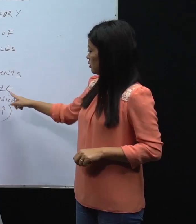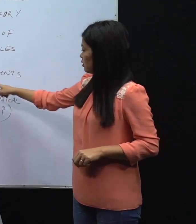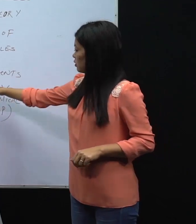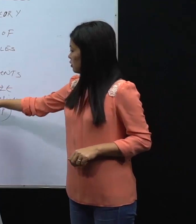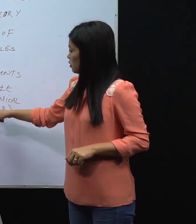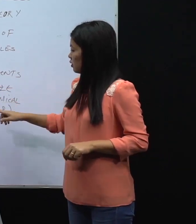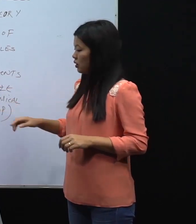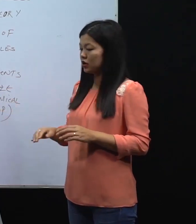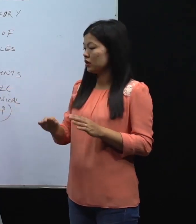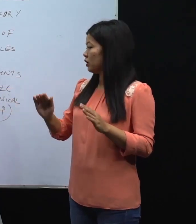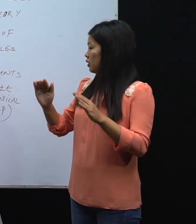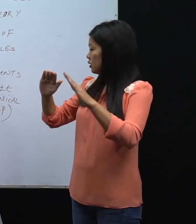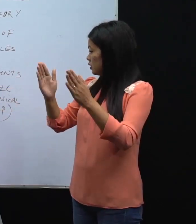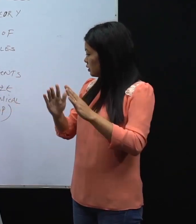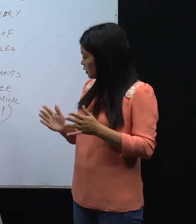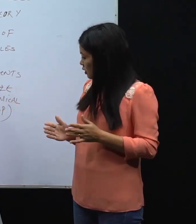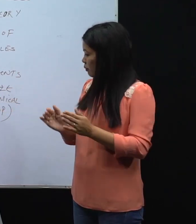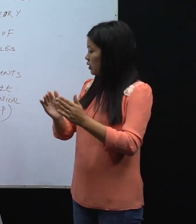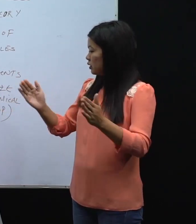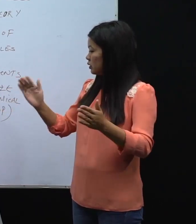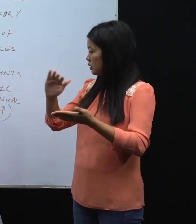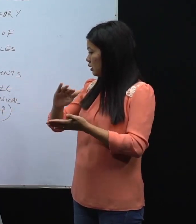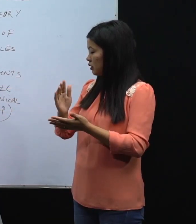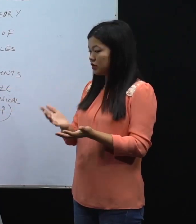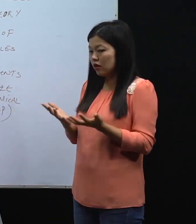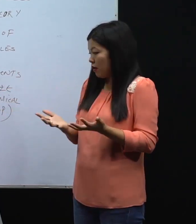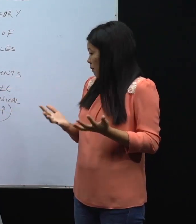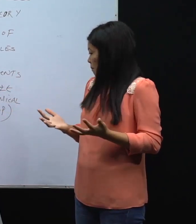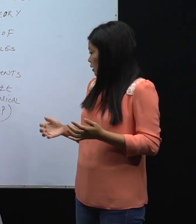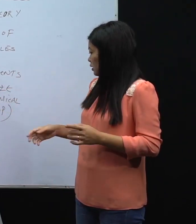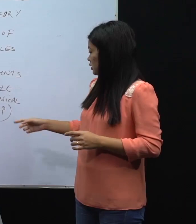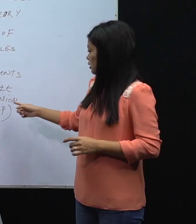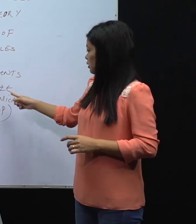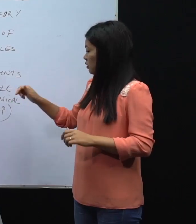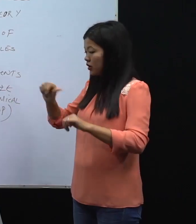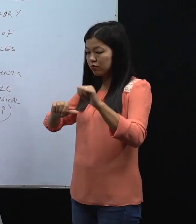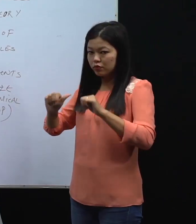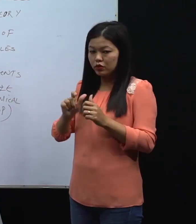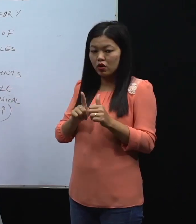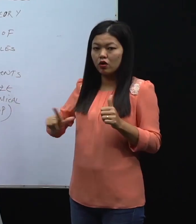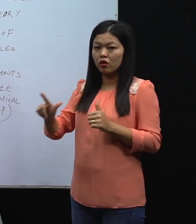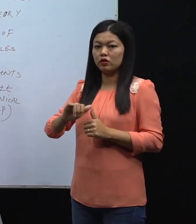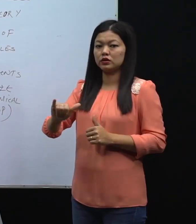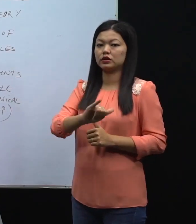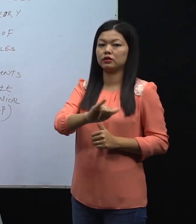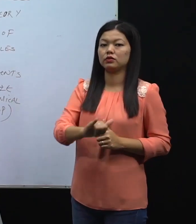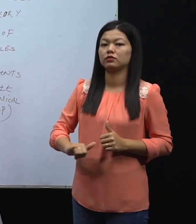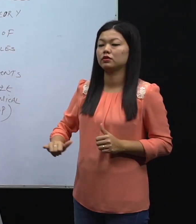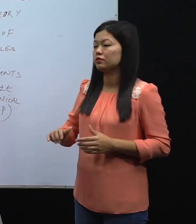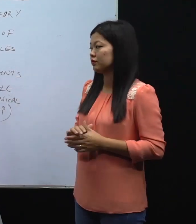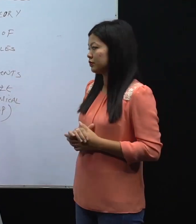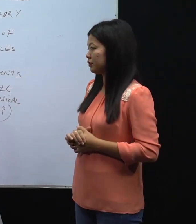Clear? Now let's talk about third postulates for Dalton atomic theory, which will be opposite of